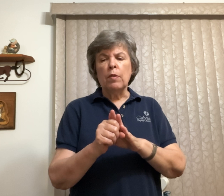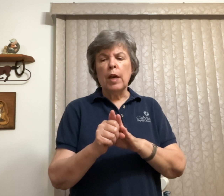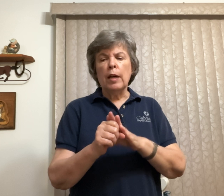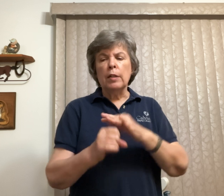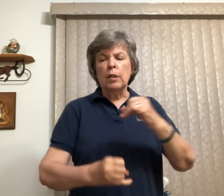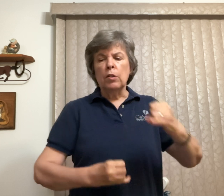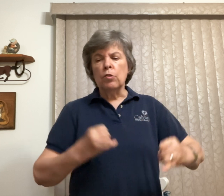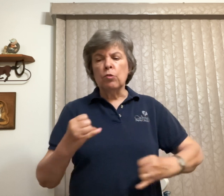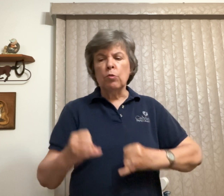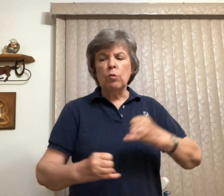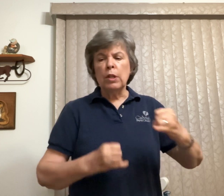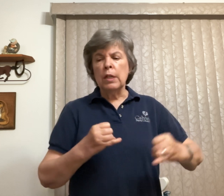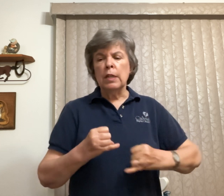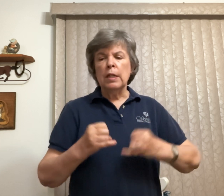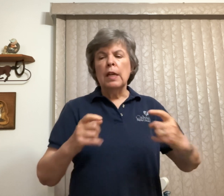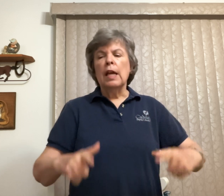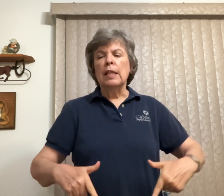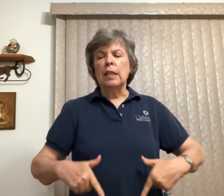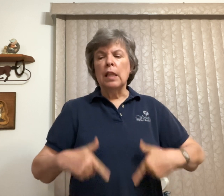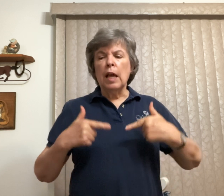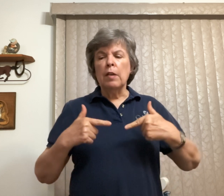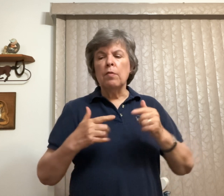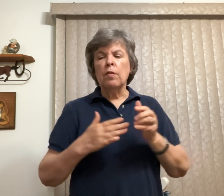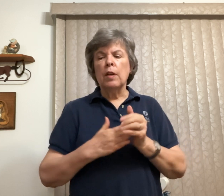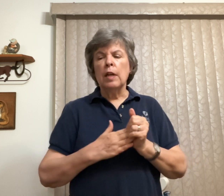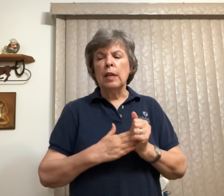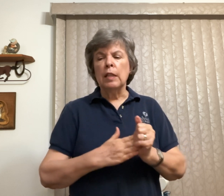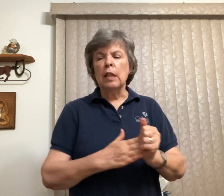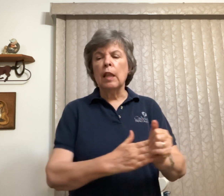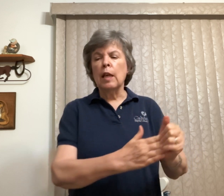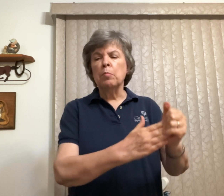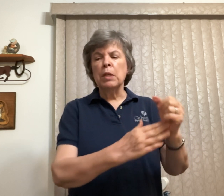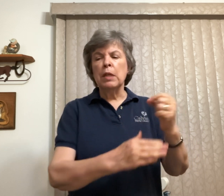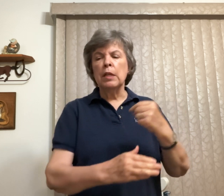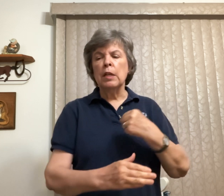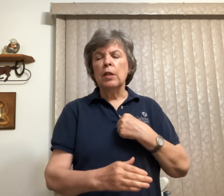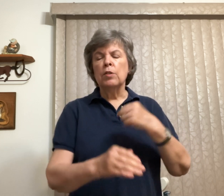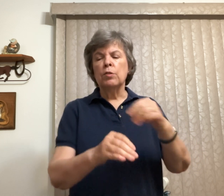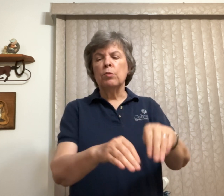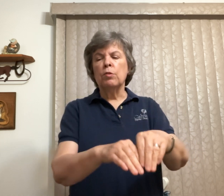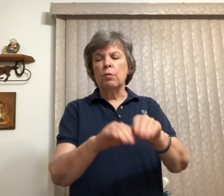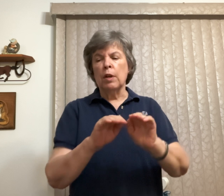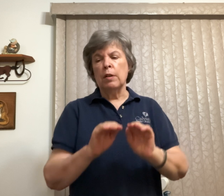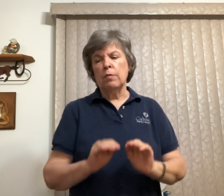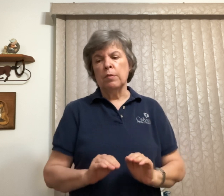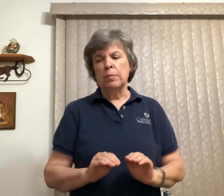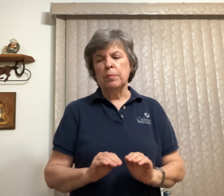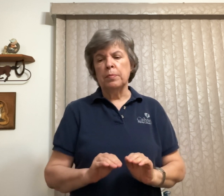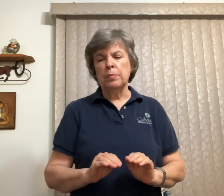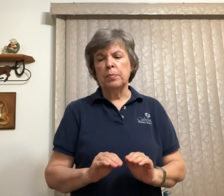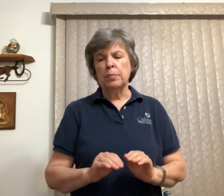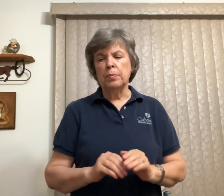that, joy and life had led me to the grave.